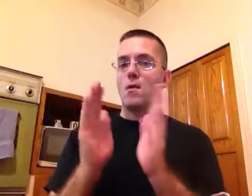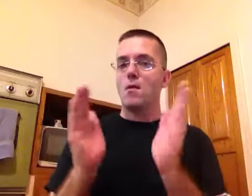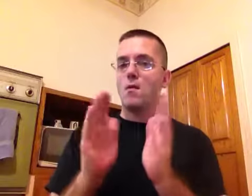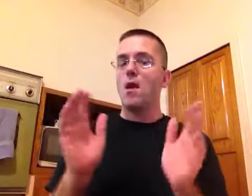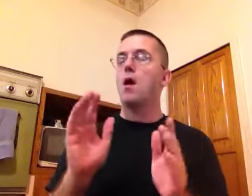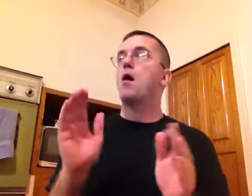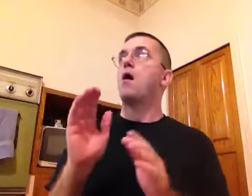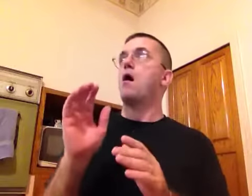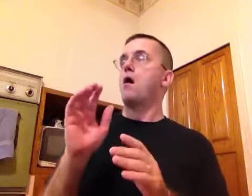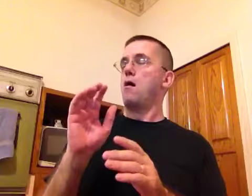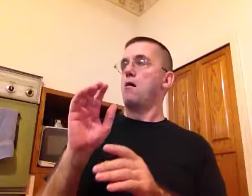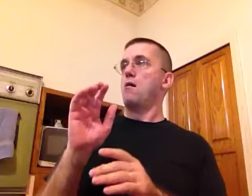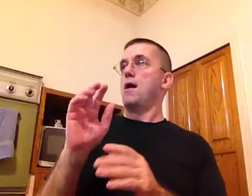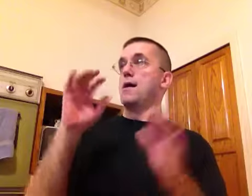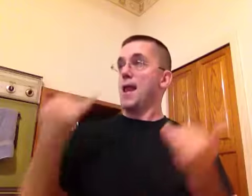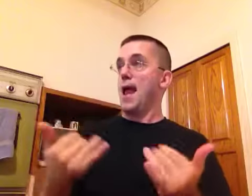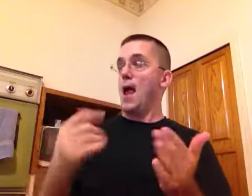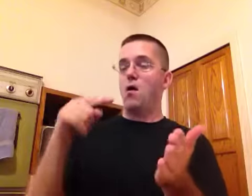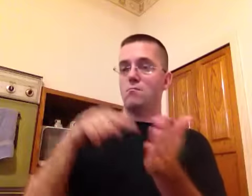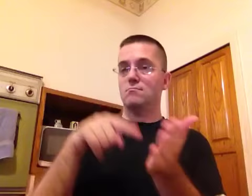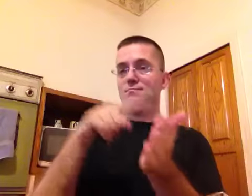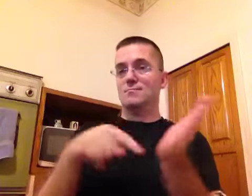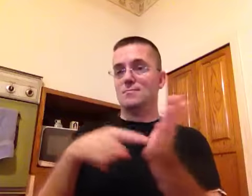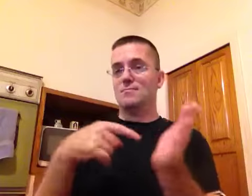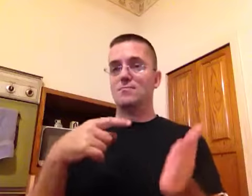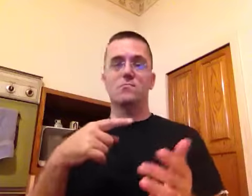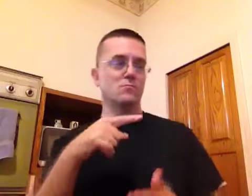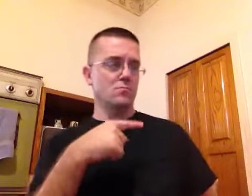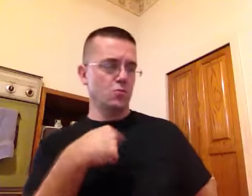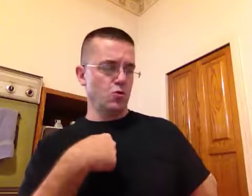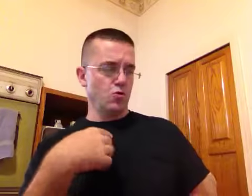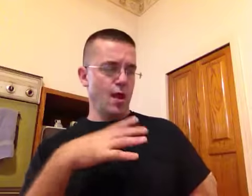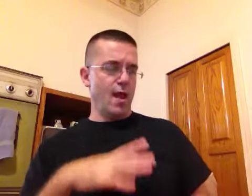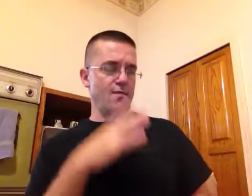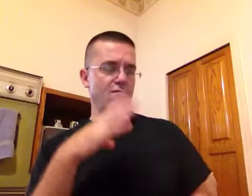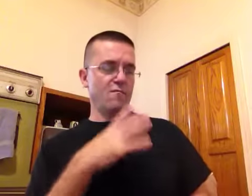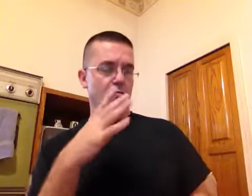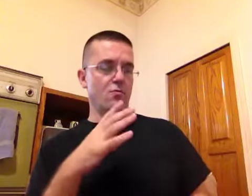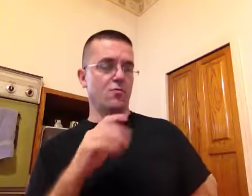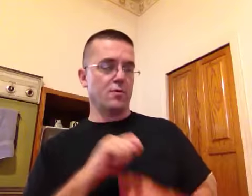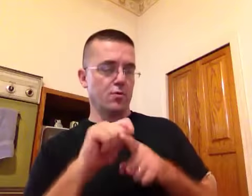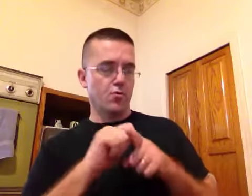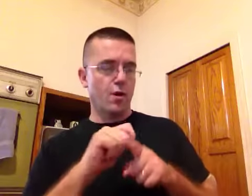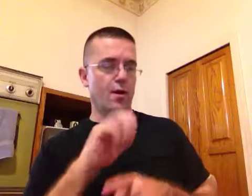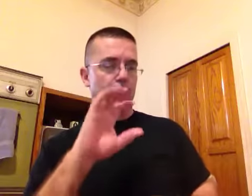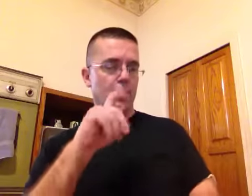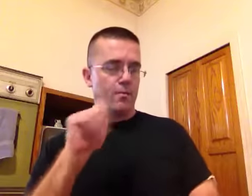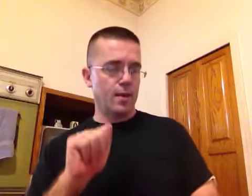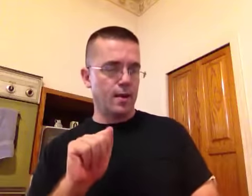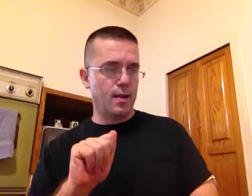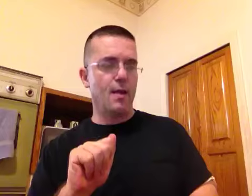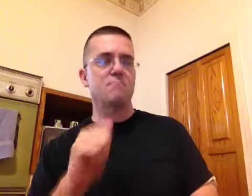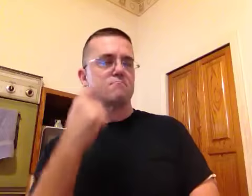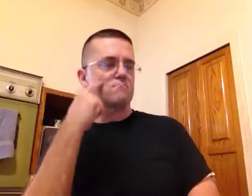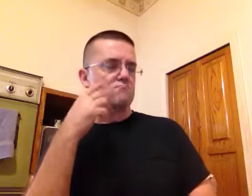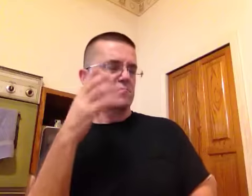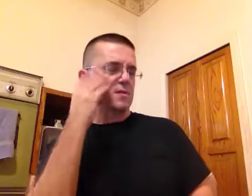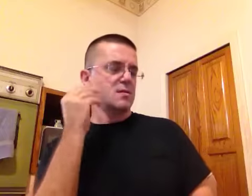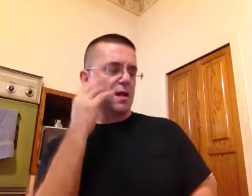of have the same experience, because you've got the formal academic financial training like I have, did you kind of have this same experience like, crap, why